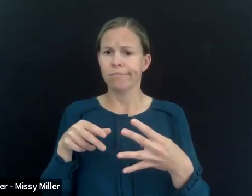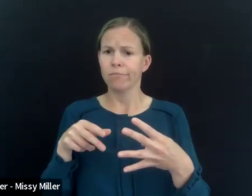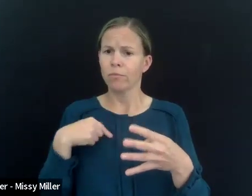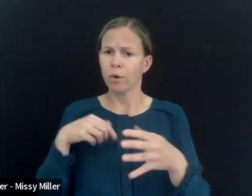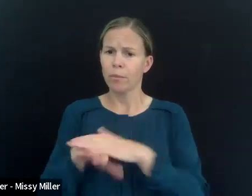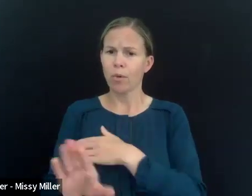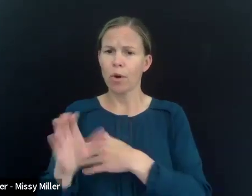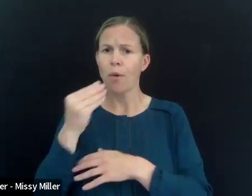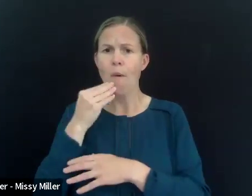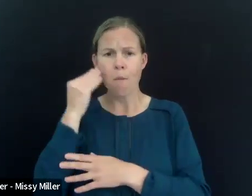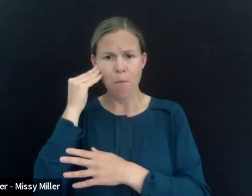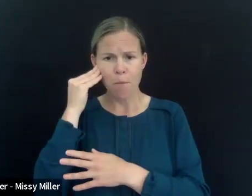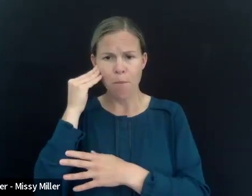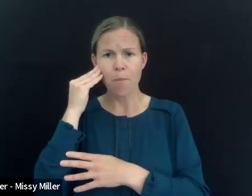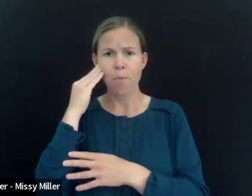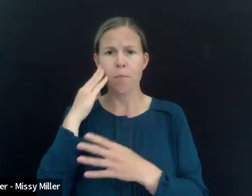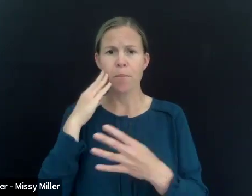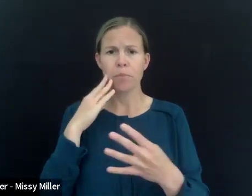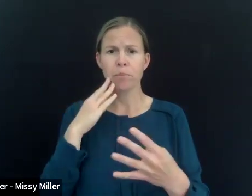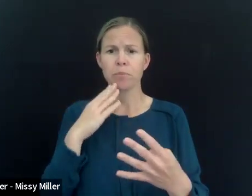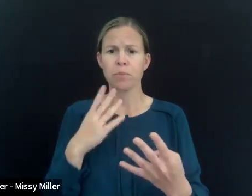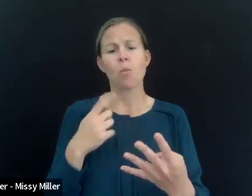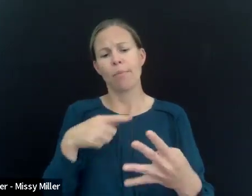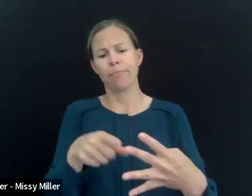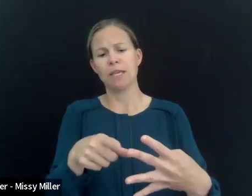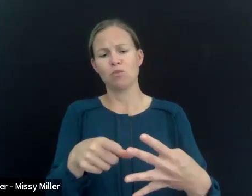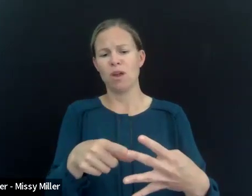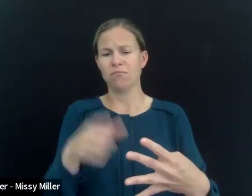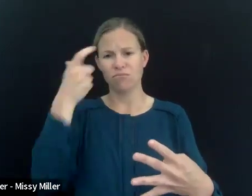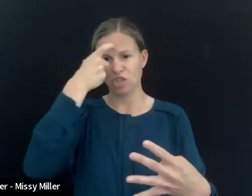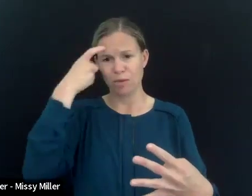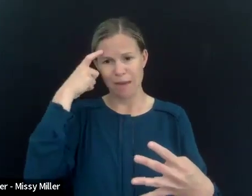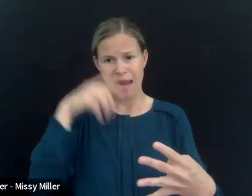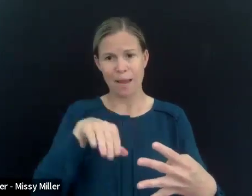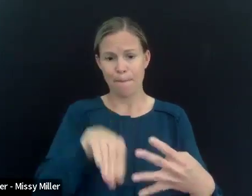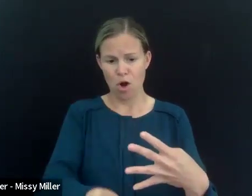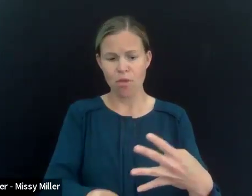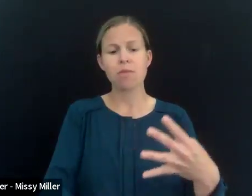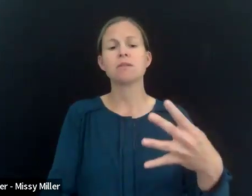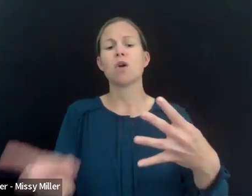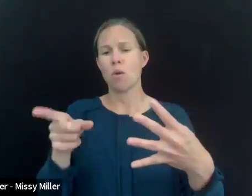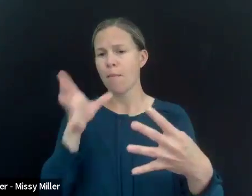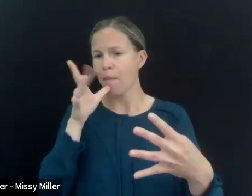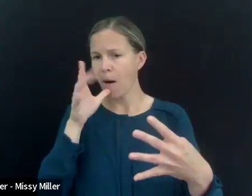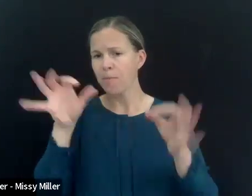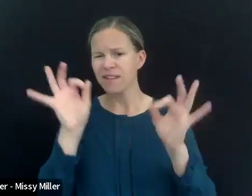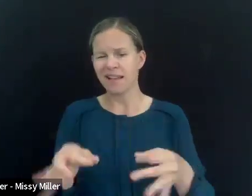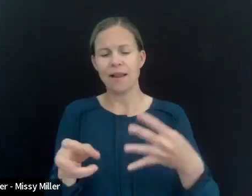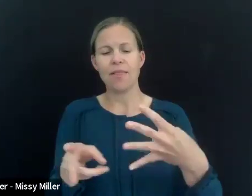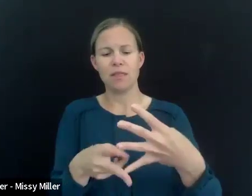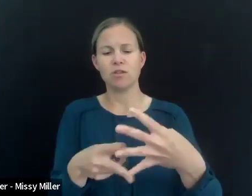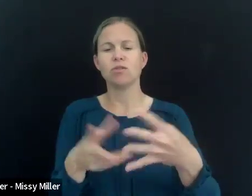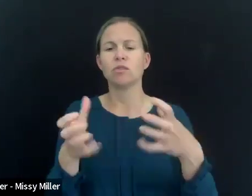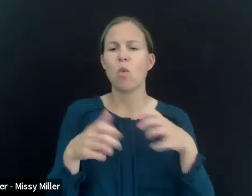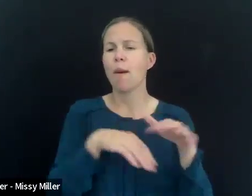with my sibling who came right after me. And so that really defined my understanding from a